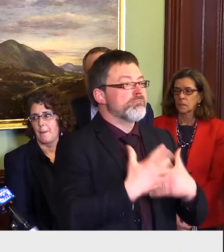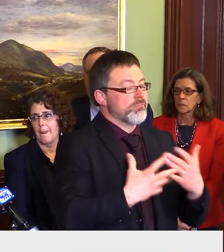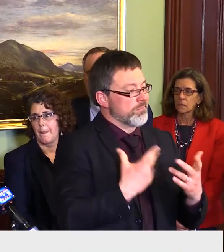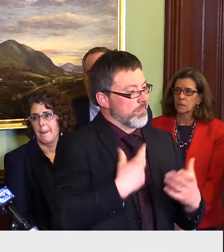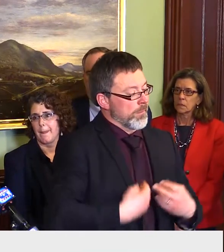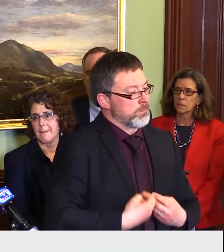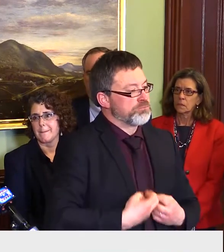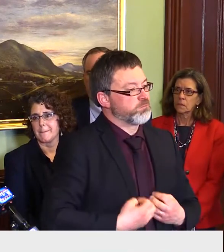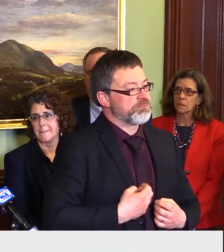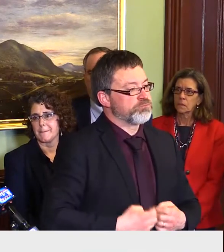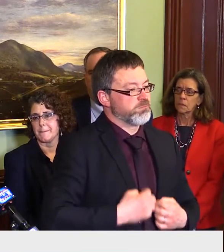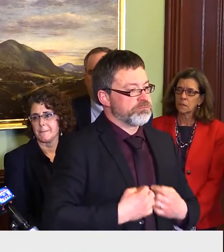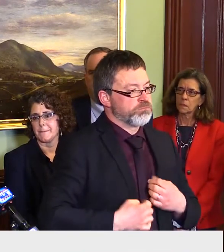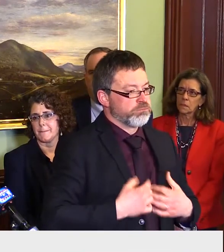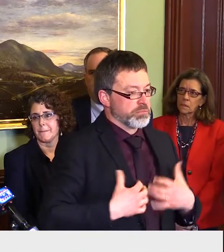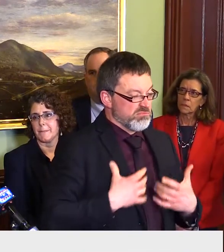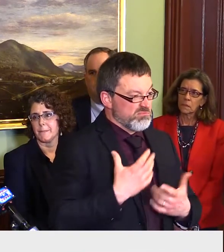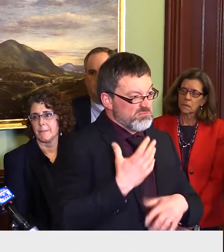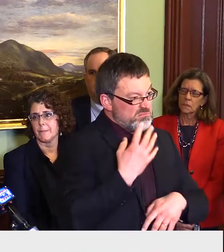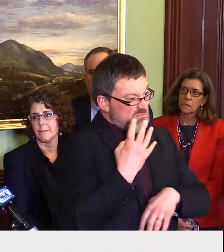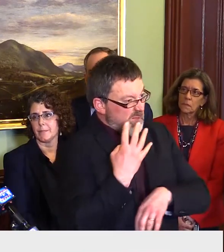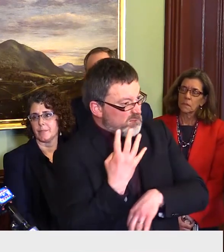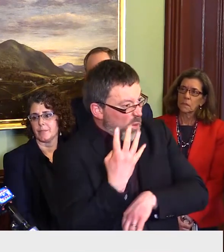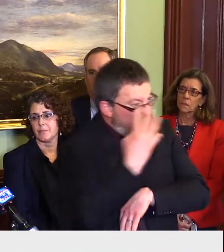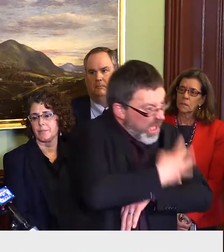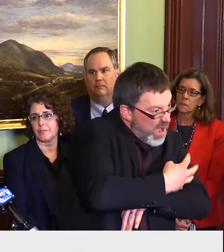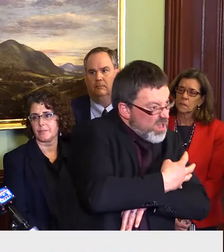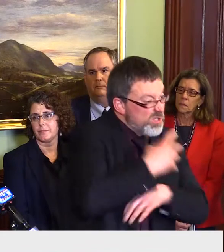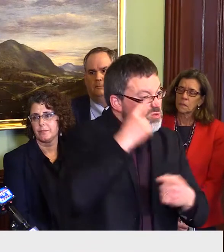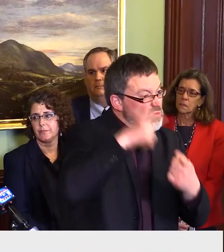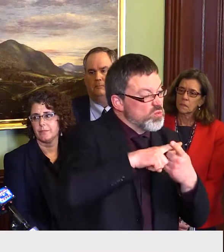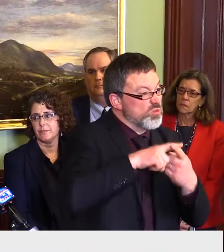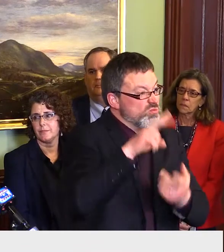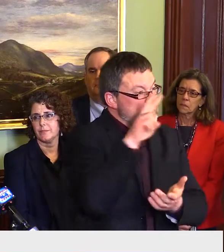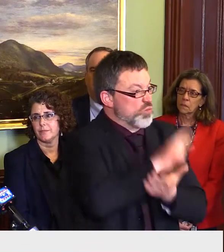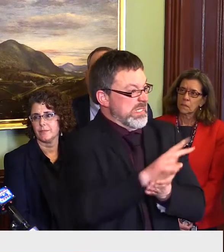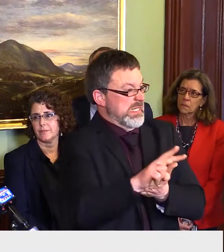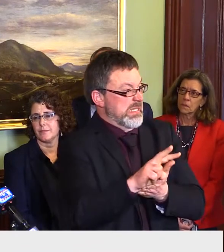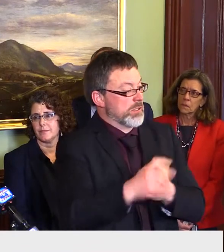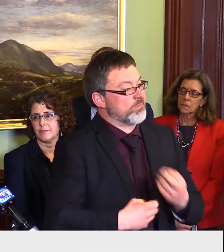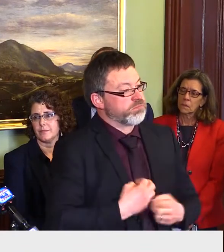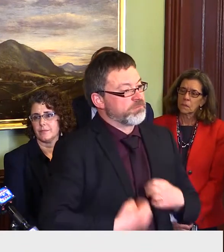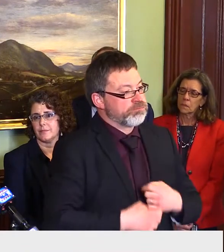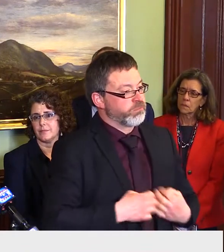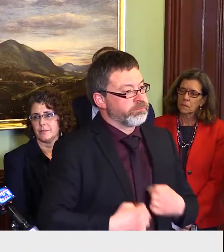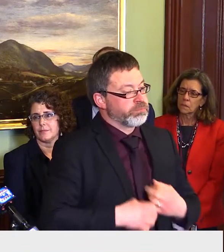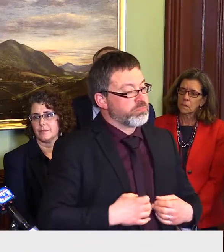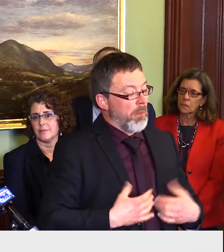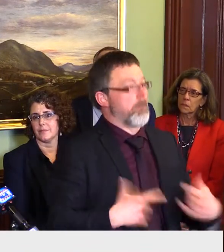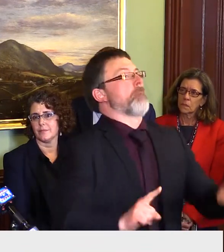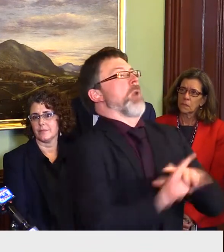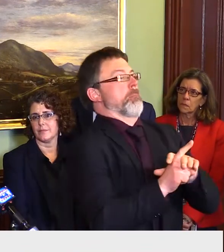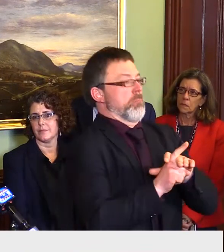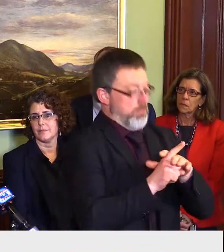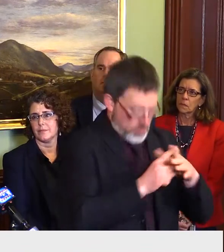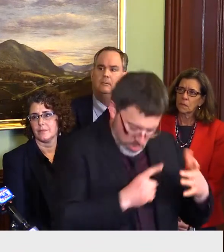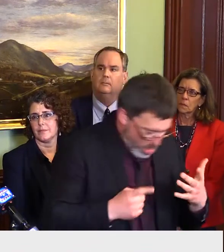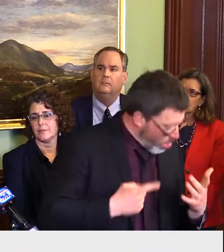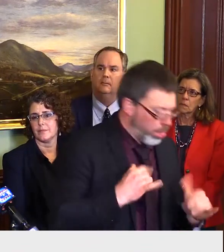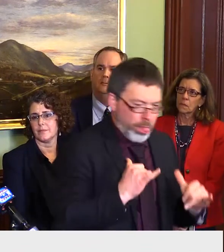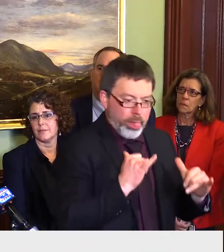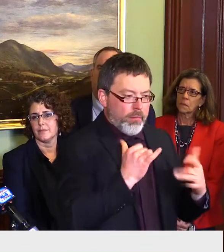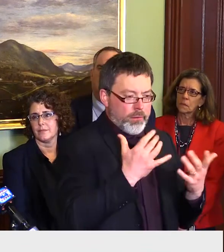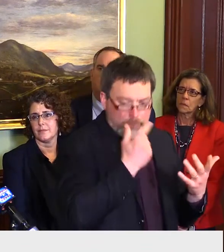The case fatality rate is 1%, much more than seasonal flu, which